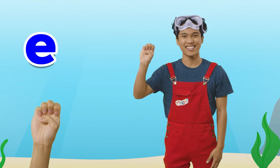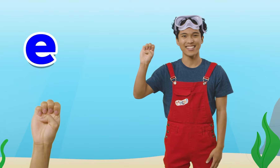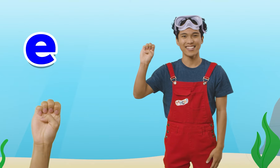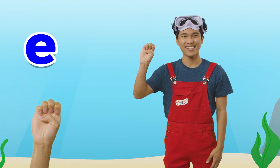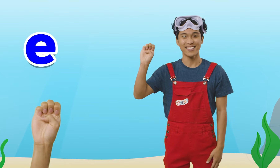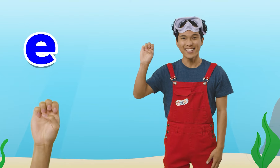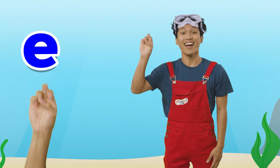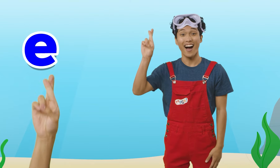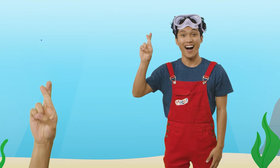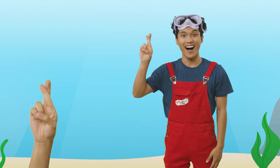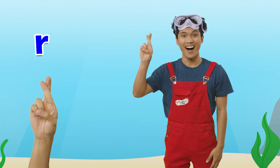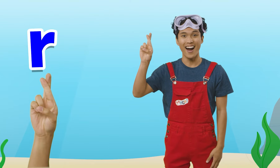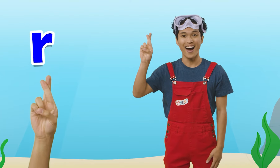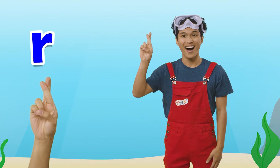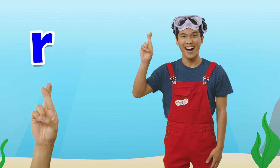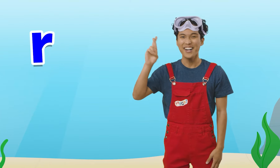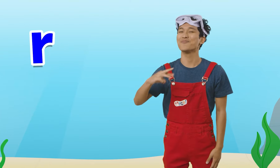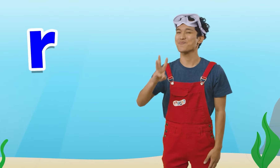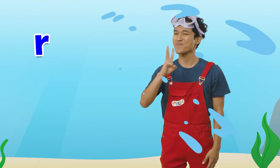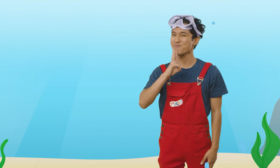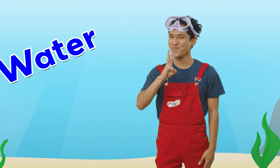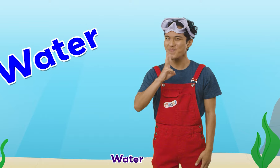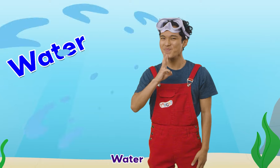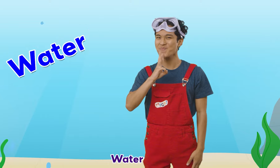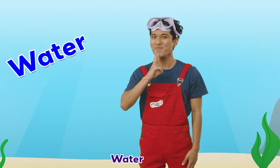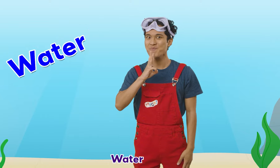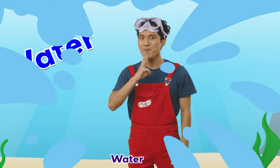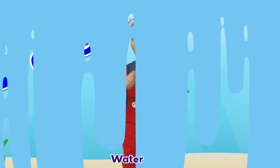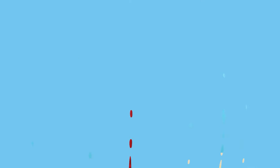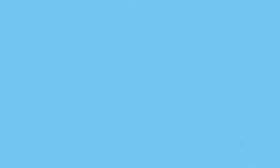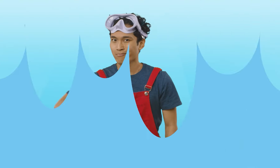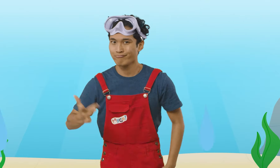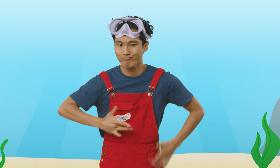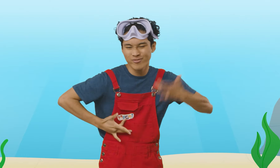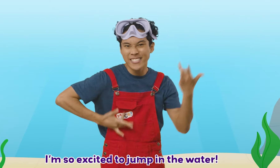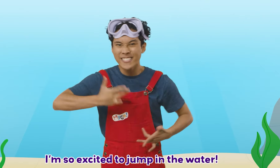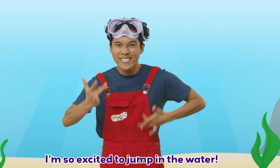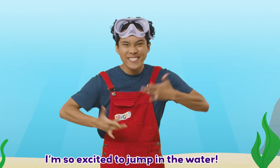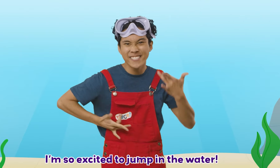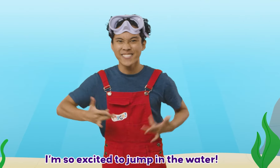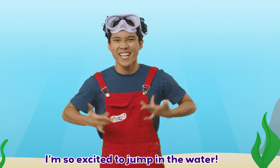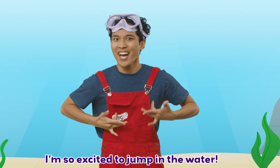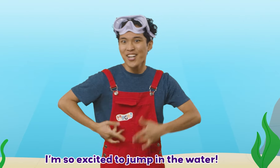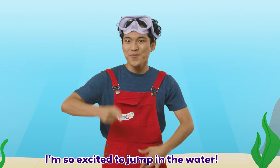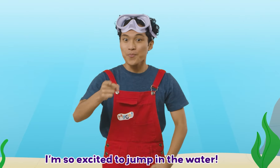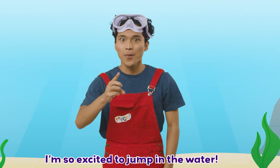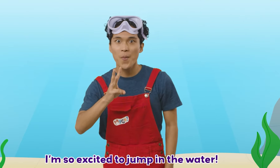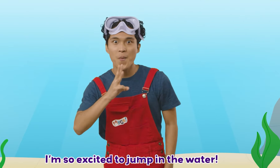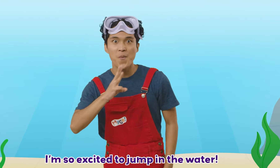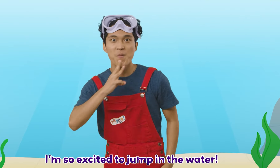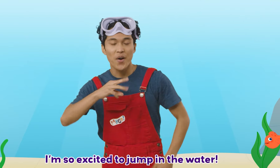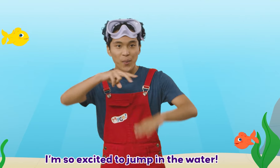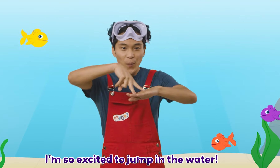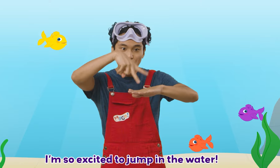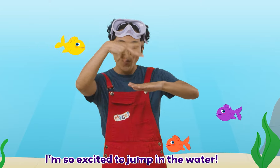E R. Water. I'm so excited to